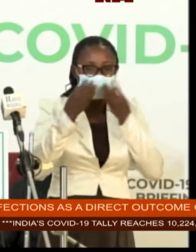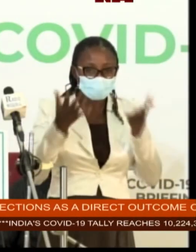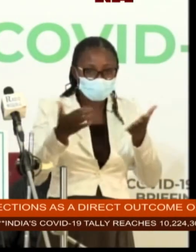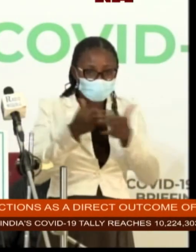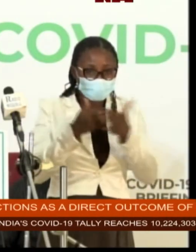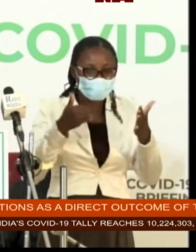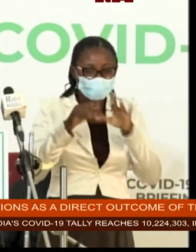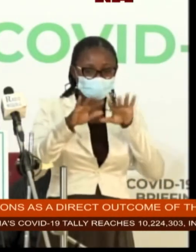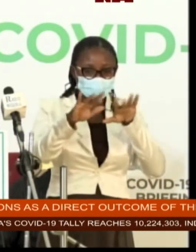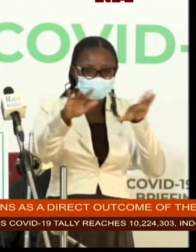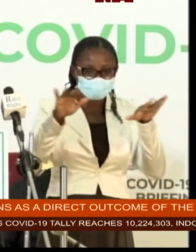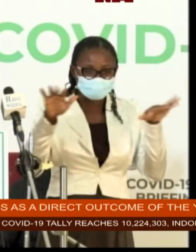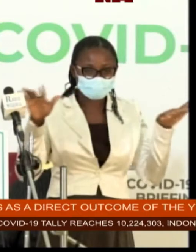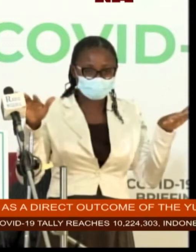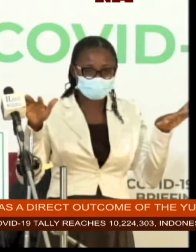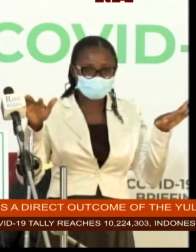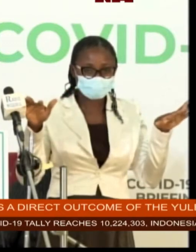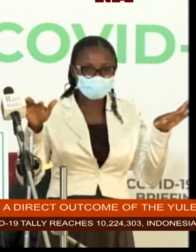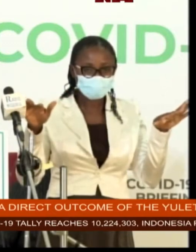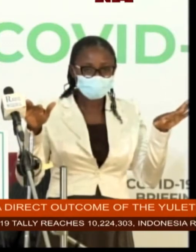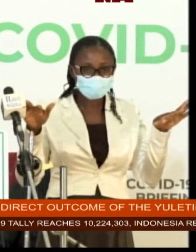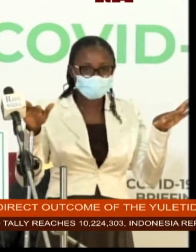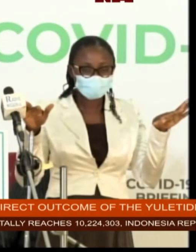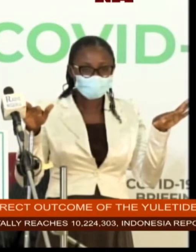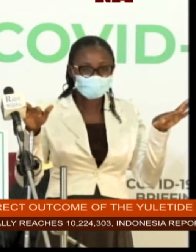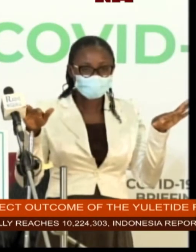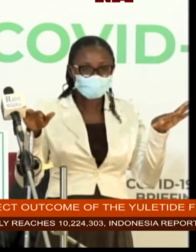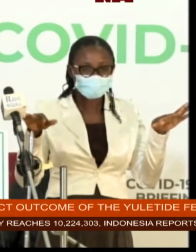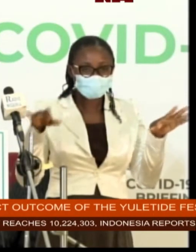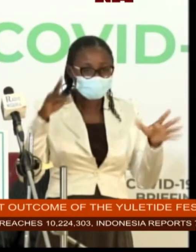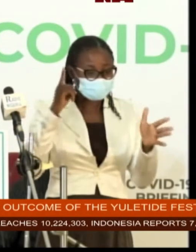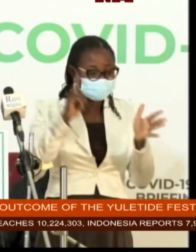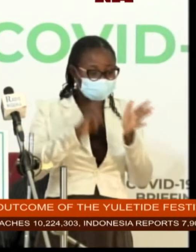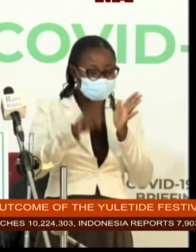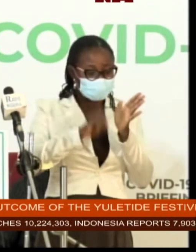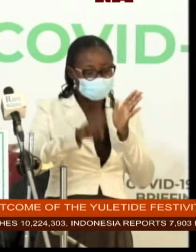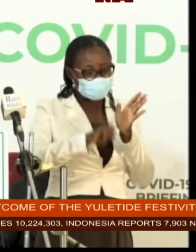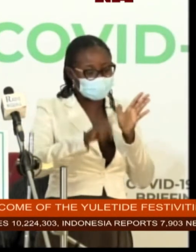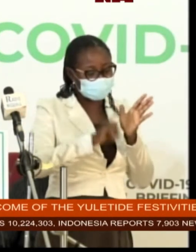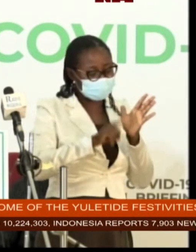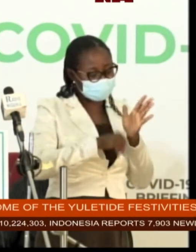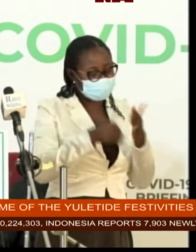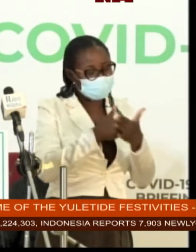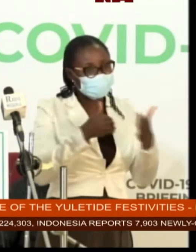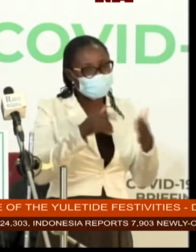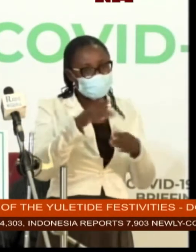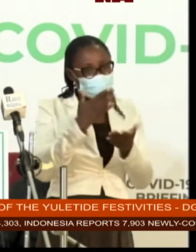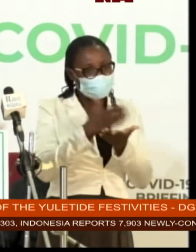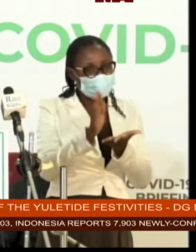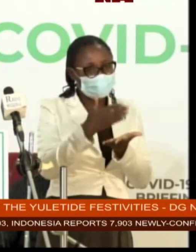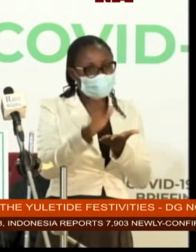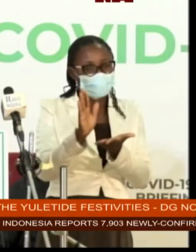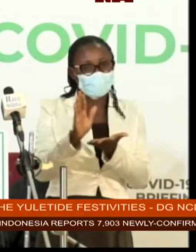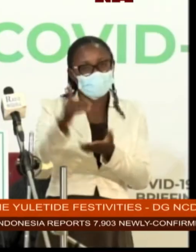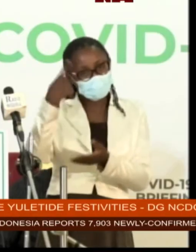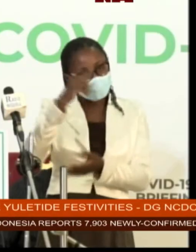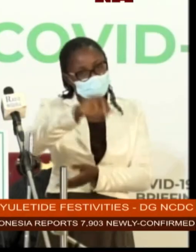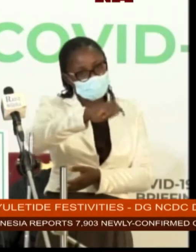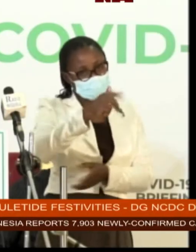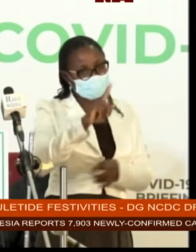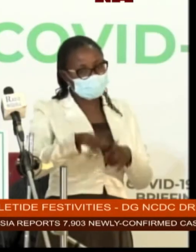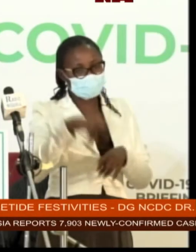before spreading it. We've heard before, you know, shared, forwarded, and